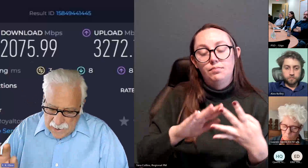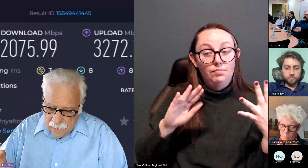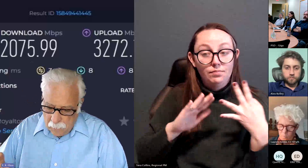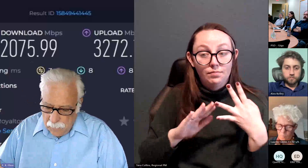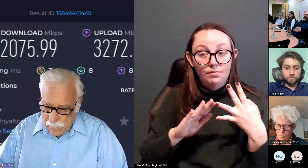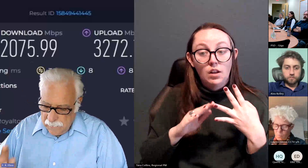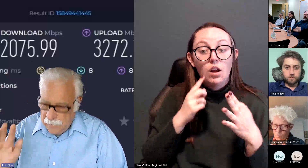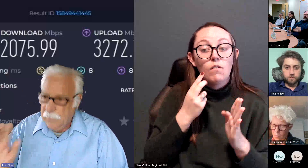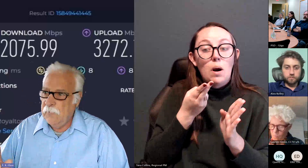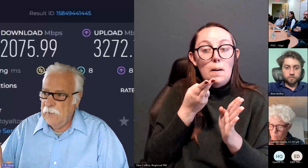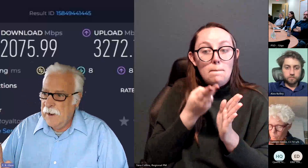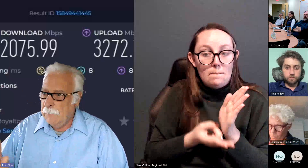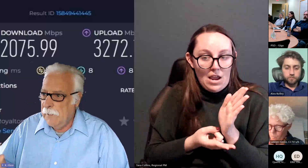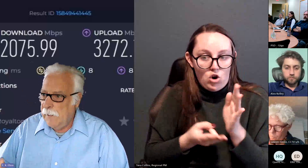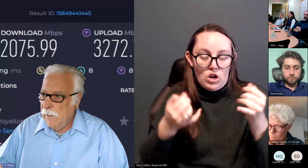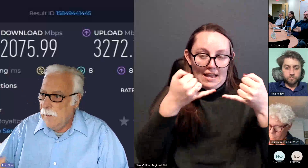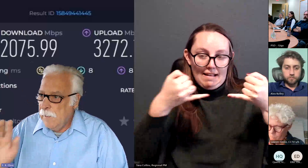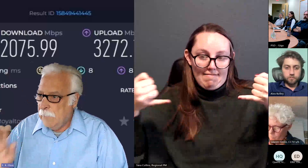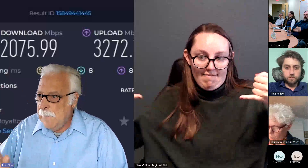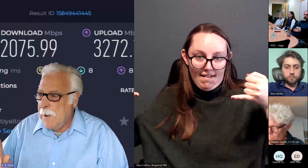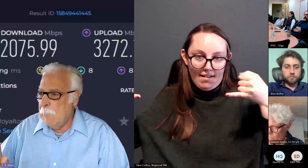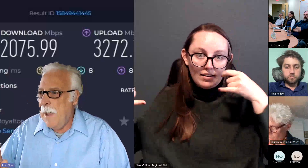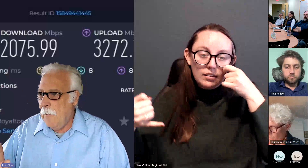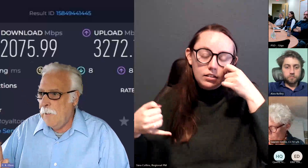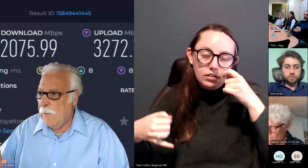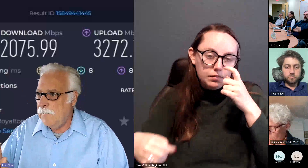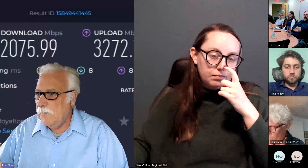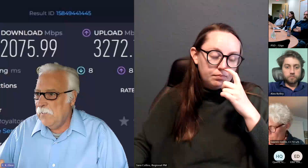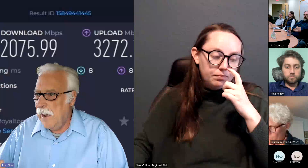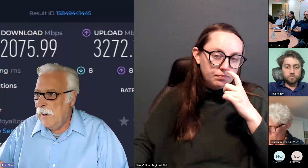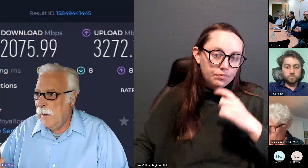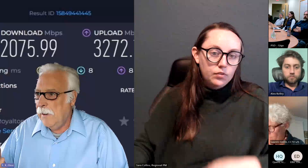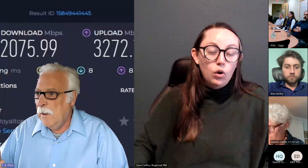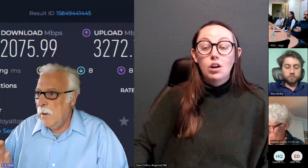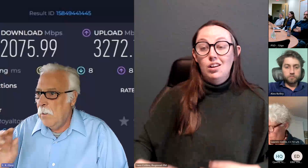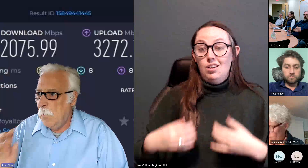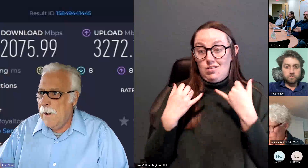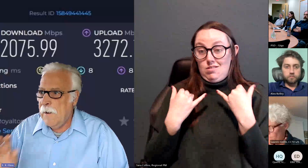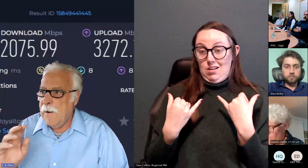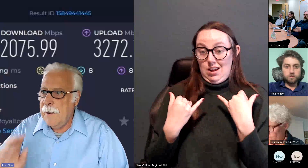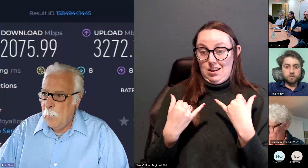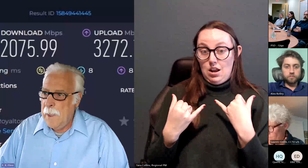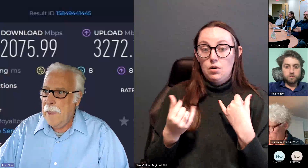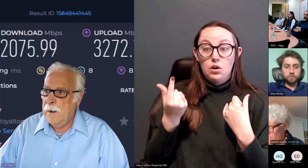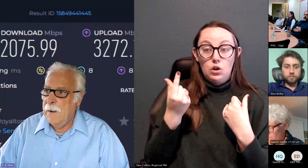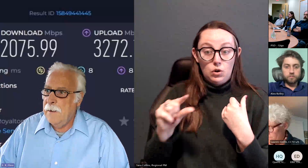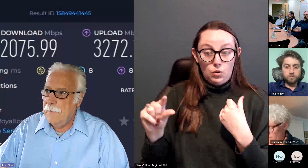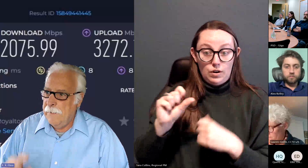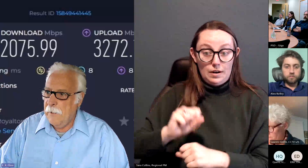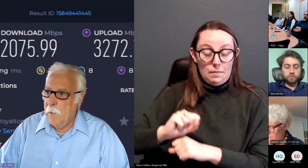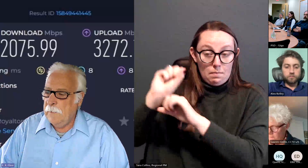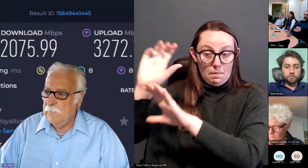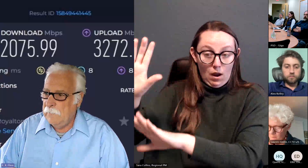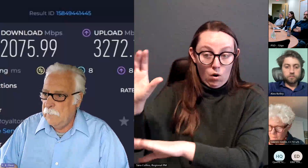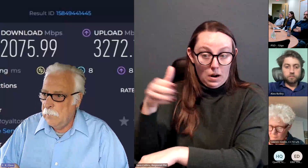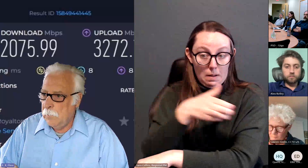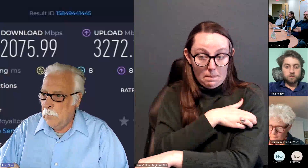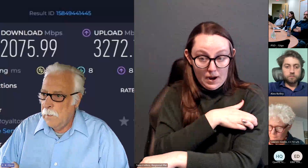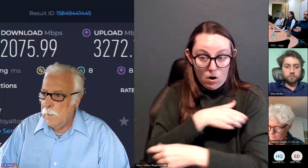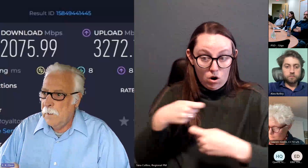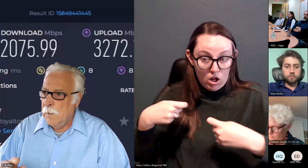right now, and understandably, Green Mountain Power is deciding where and when they're going